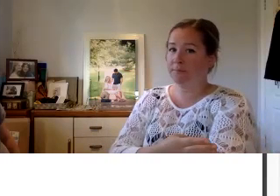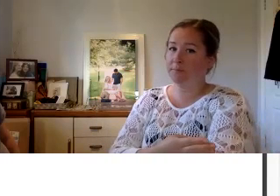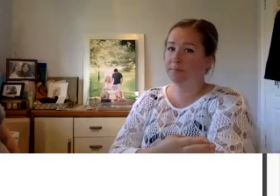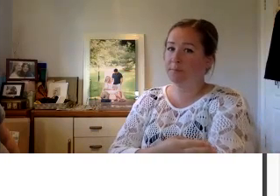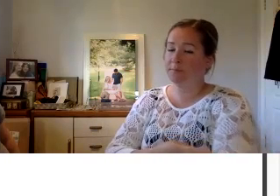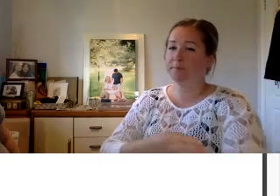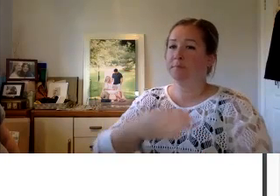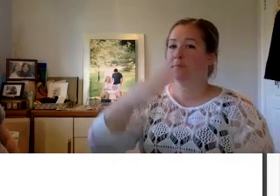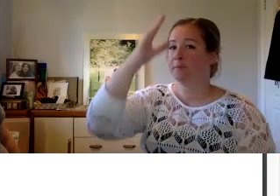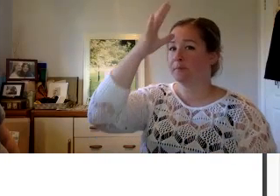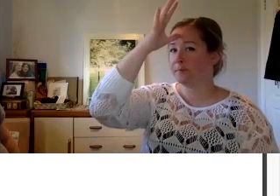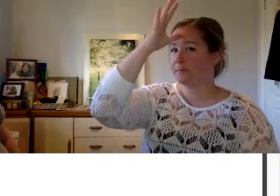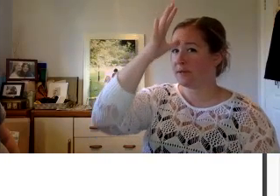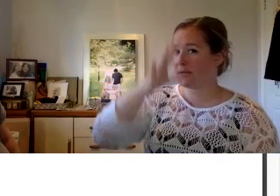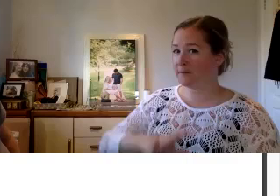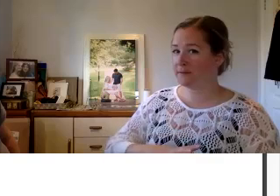son,